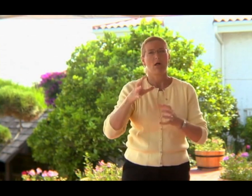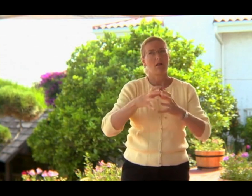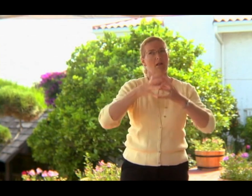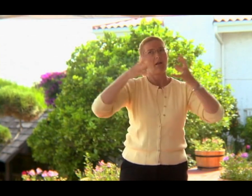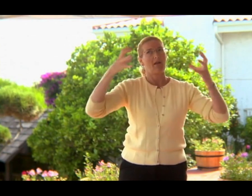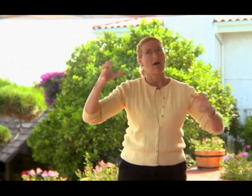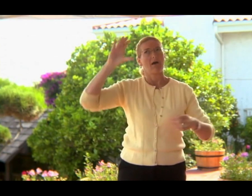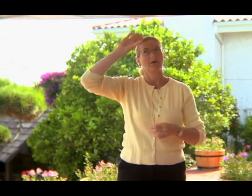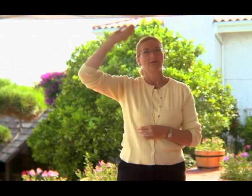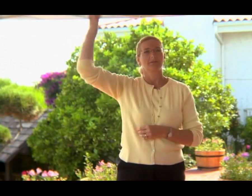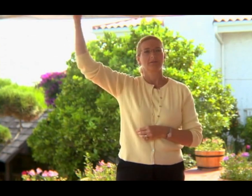cancer.